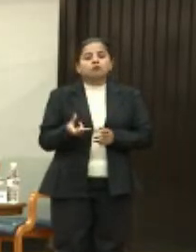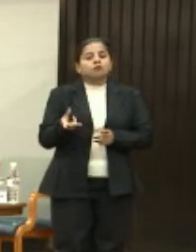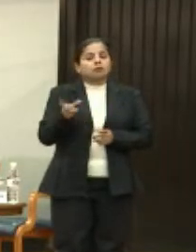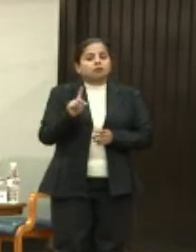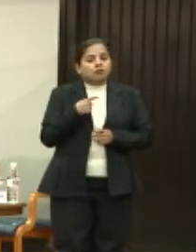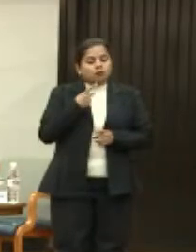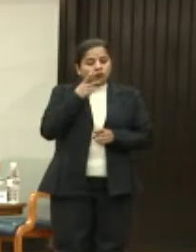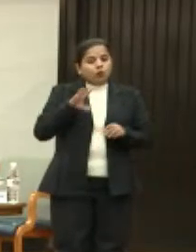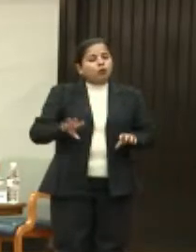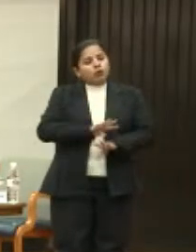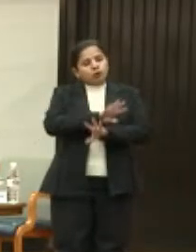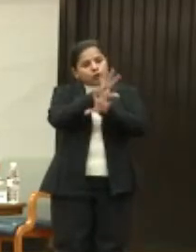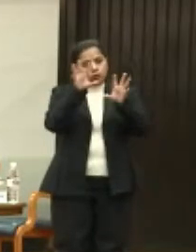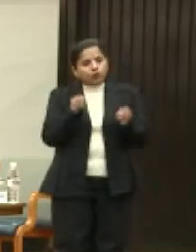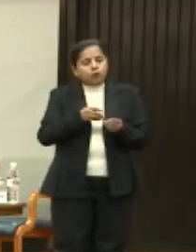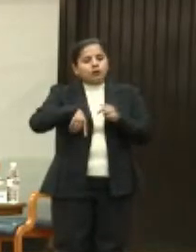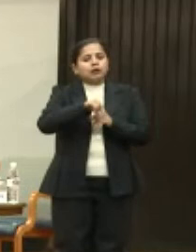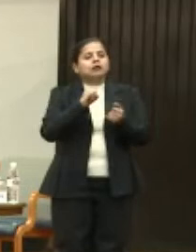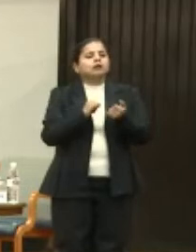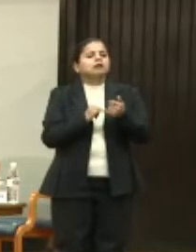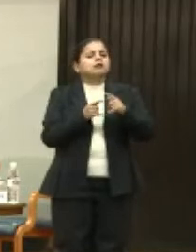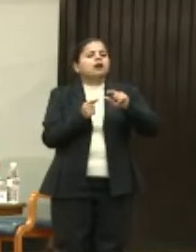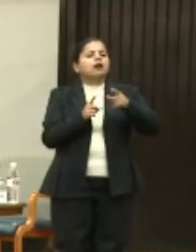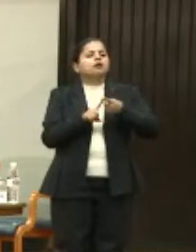Repealing an entire statute is easy.